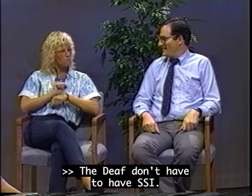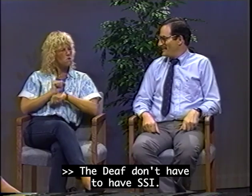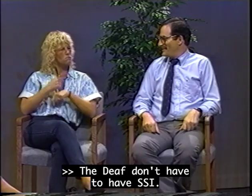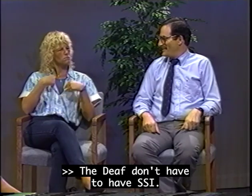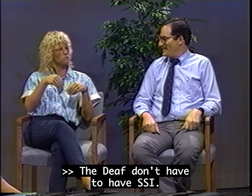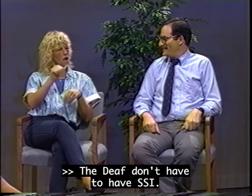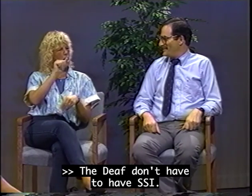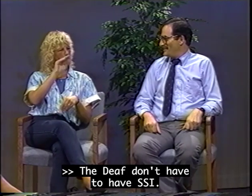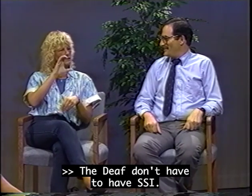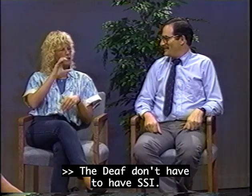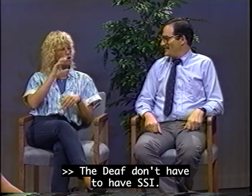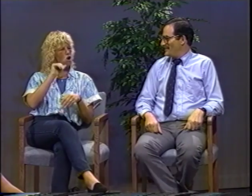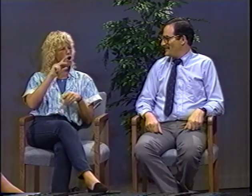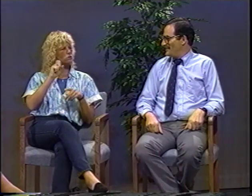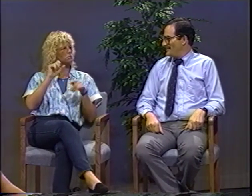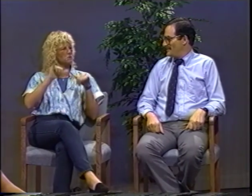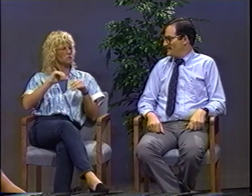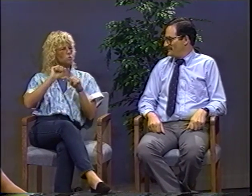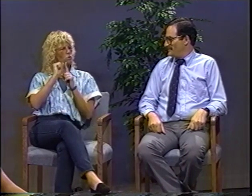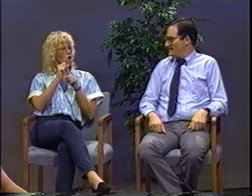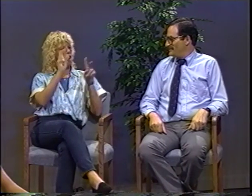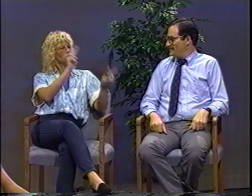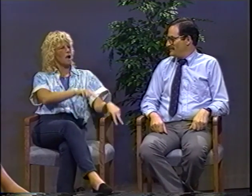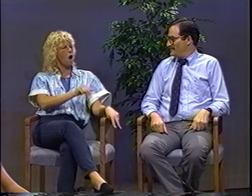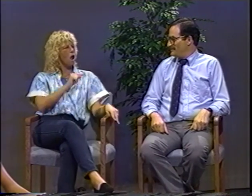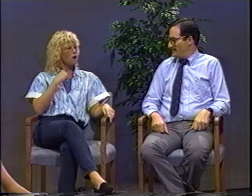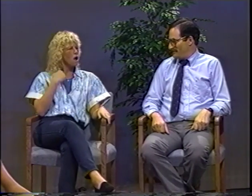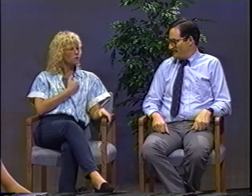Deaf don't have to have SSI.